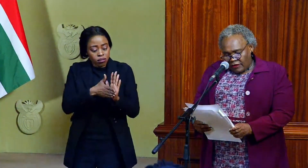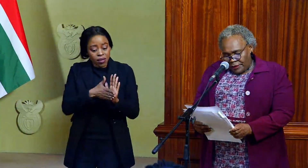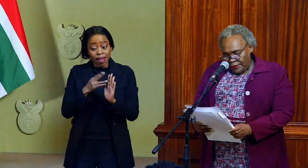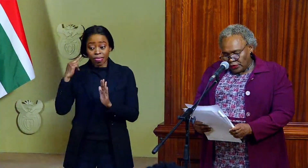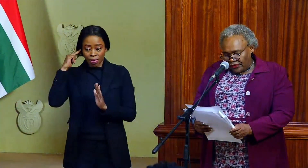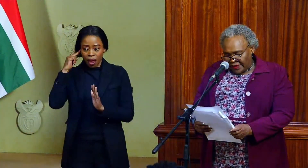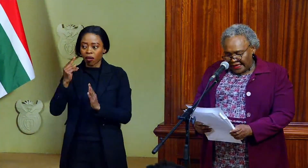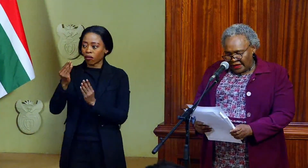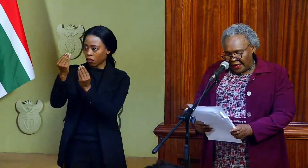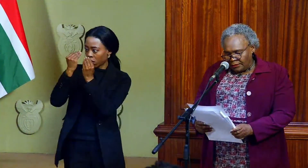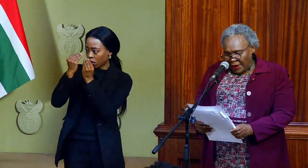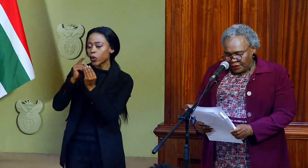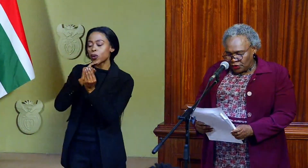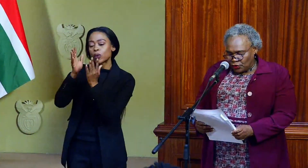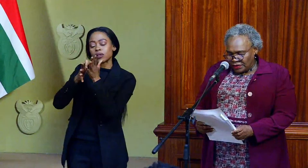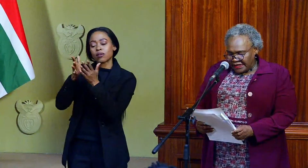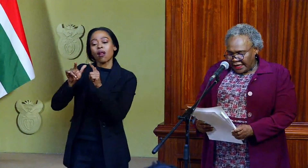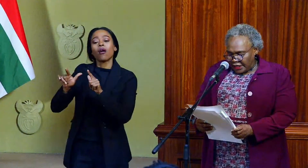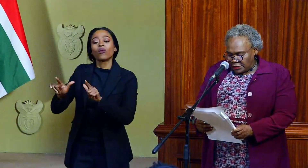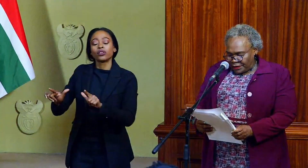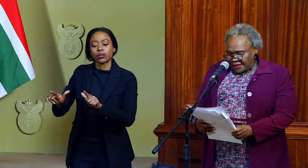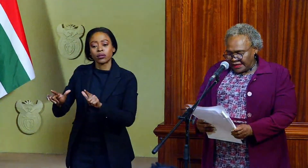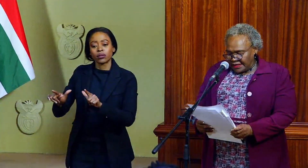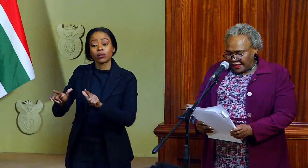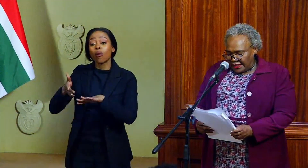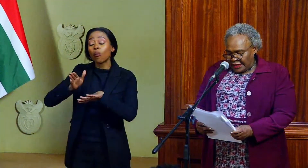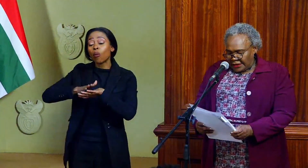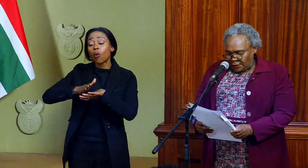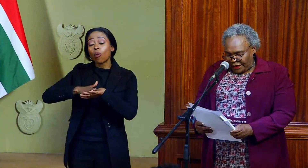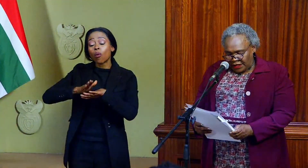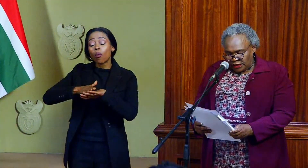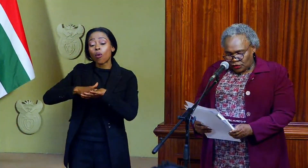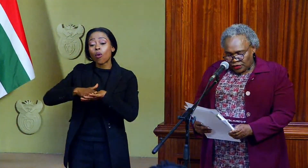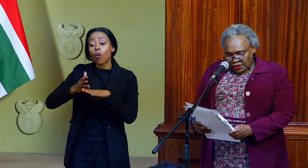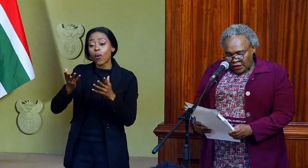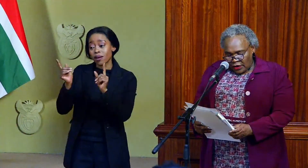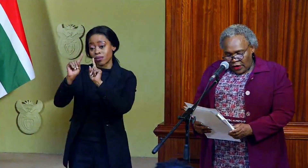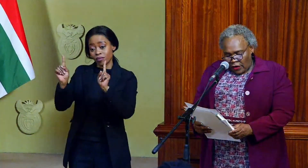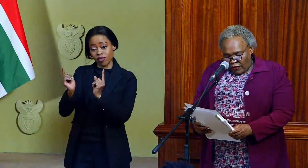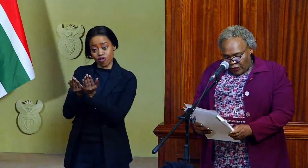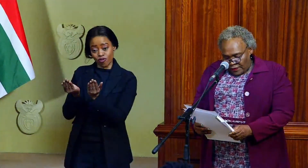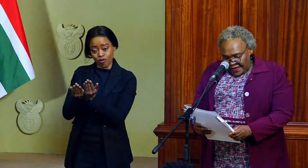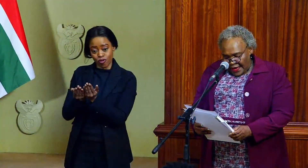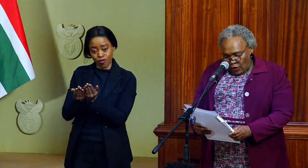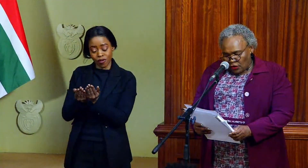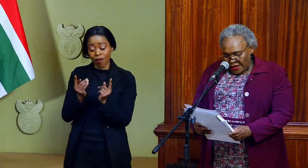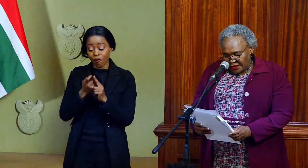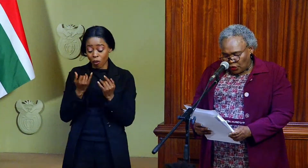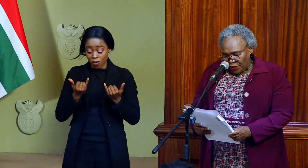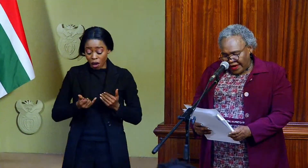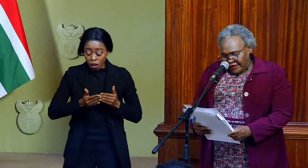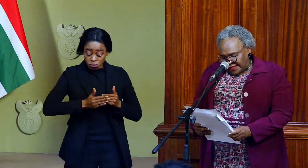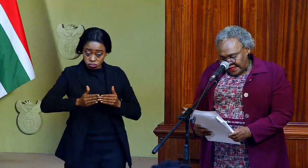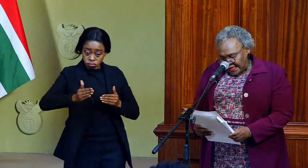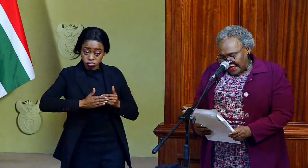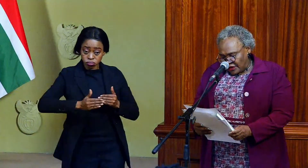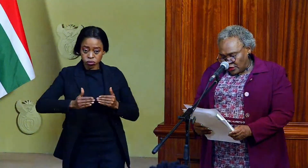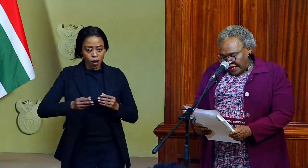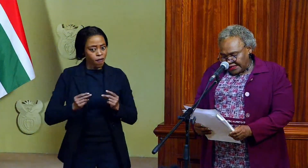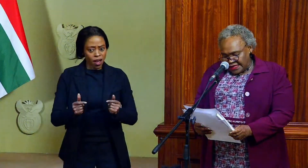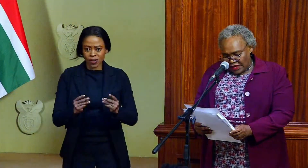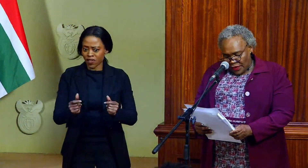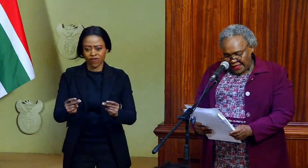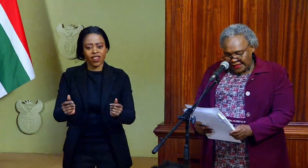Education for purpose of learning at public schools, especially special schools. From here onwards, we are